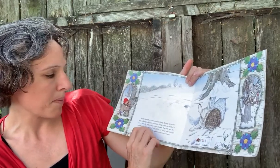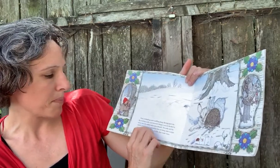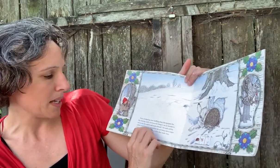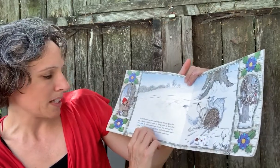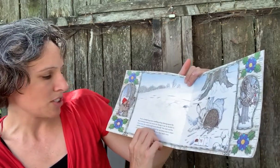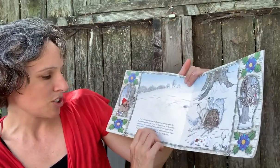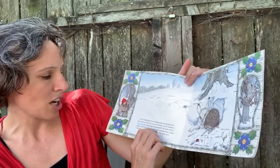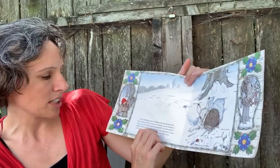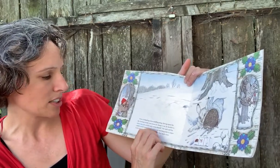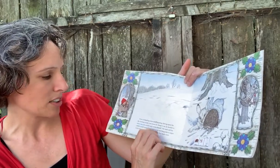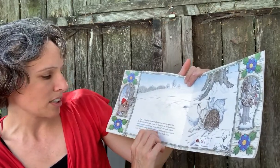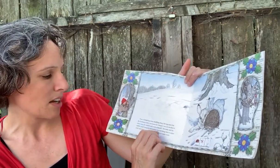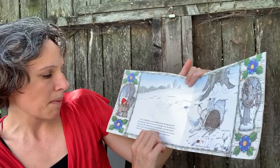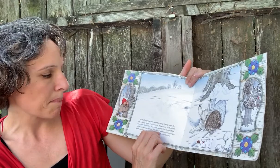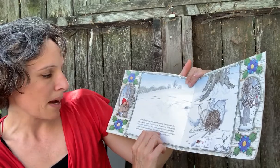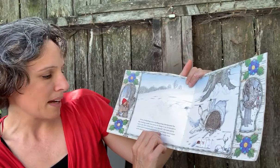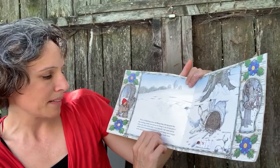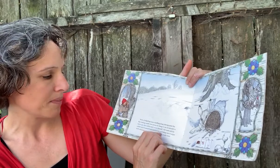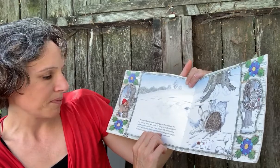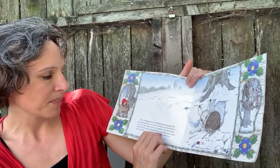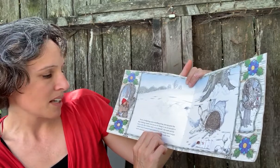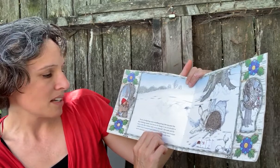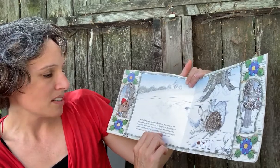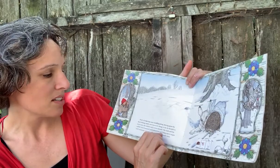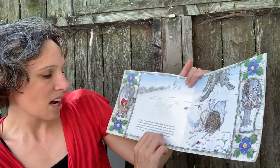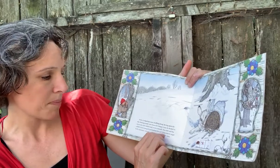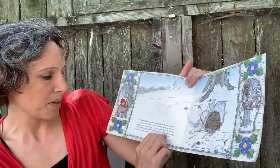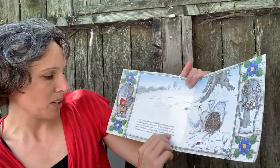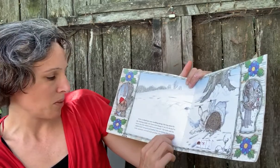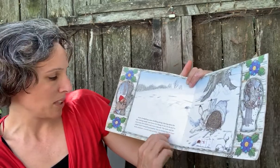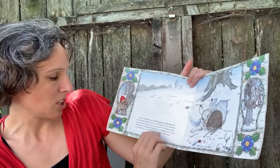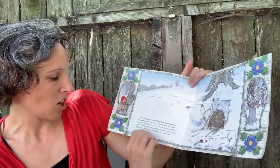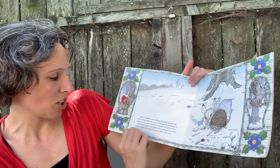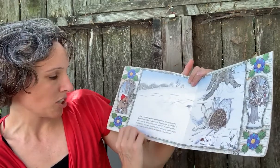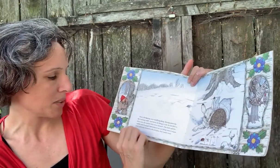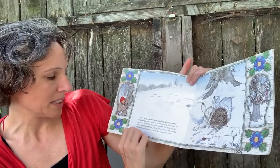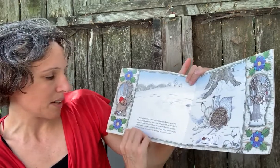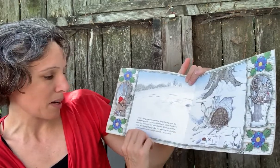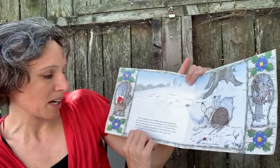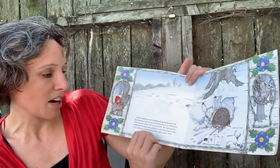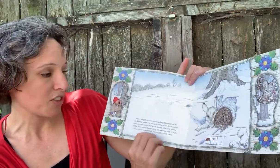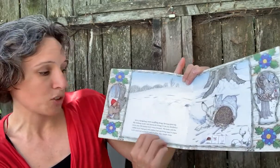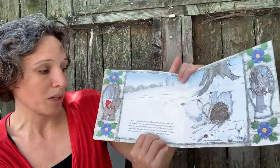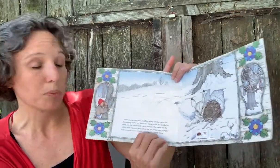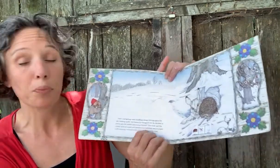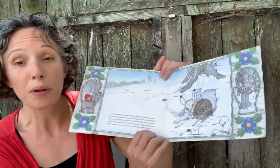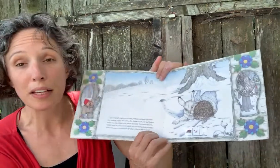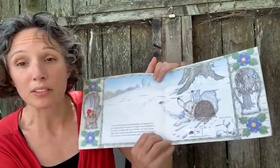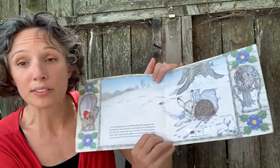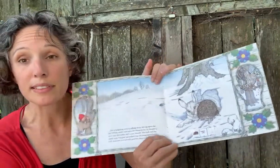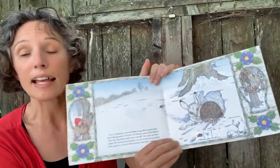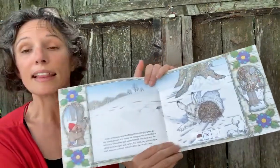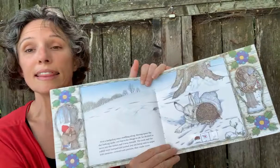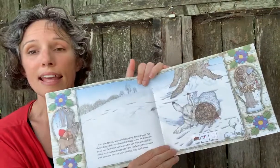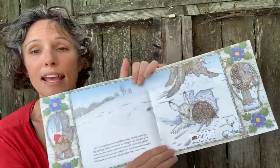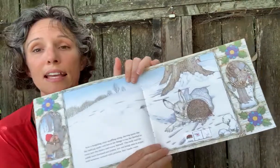bumpy and jostled, but not being one to argue with someone covered with prickles, they